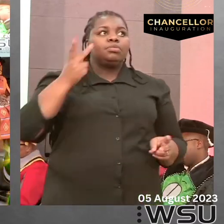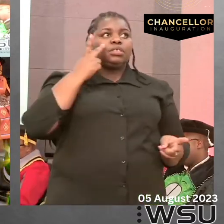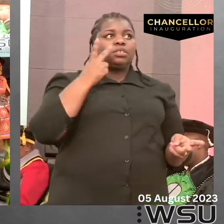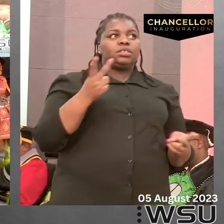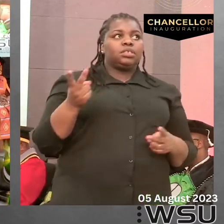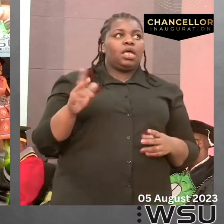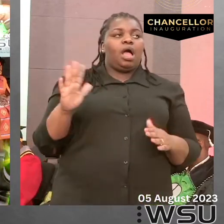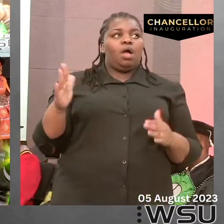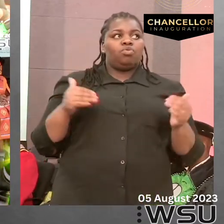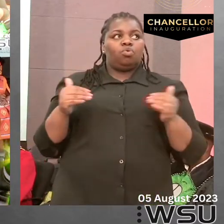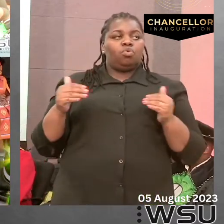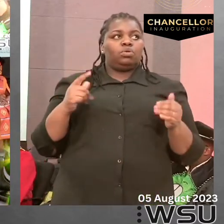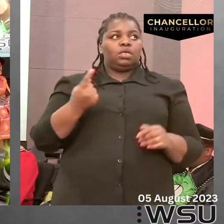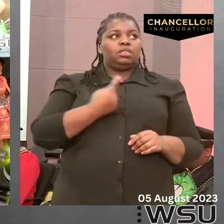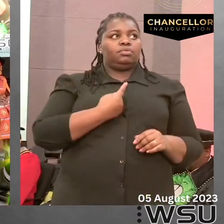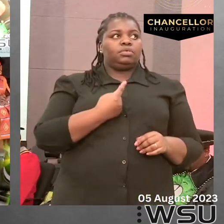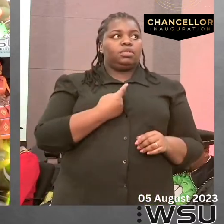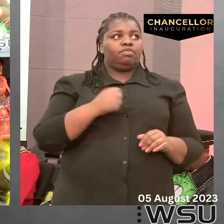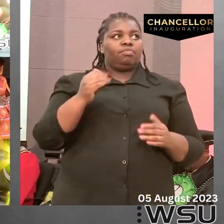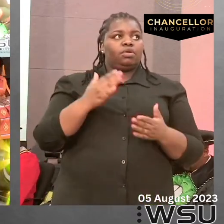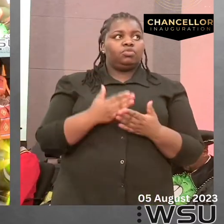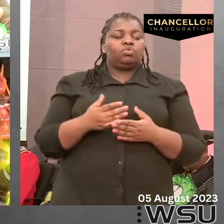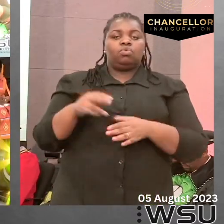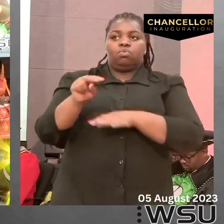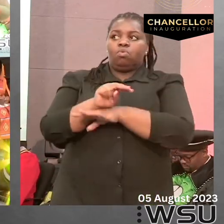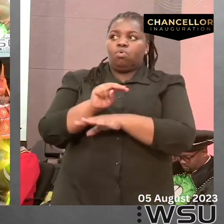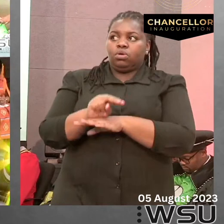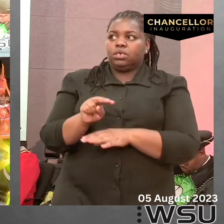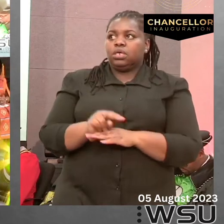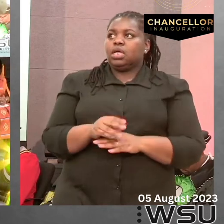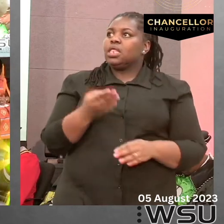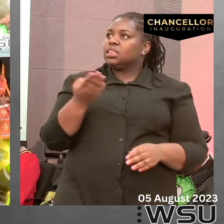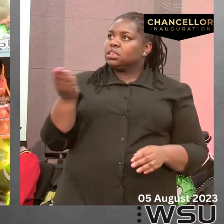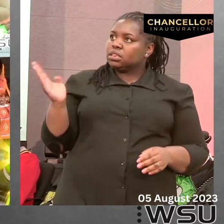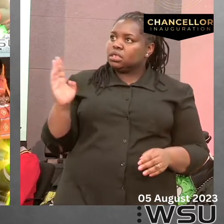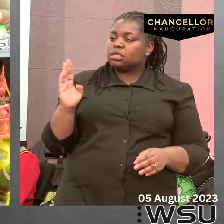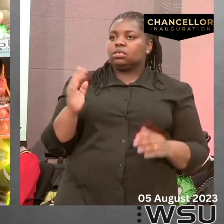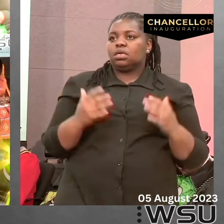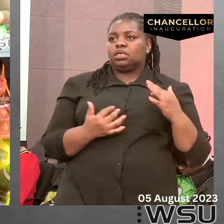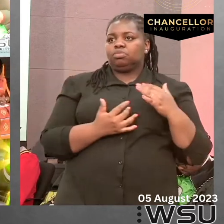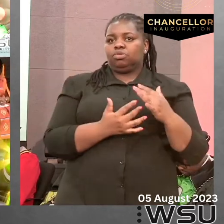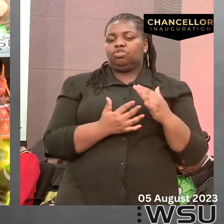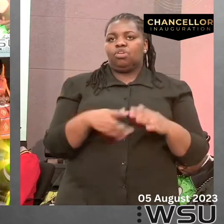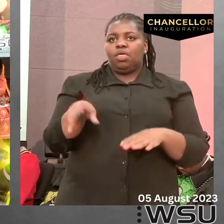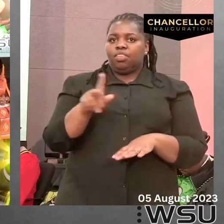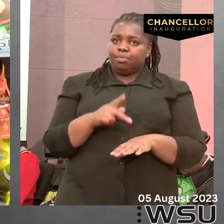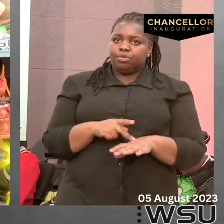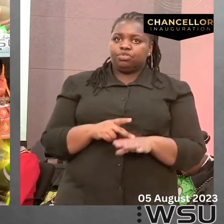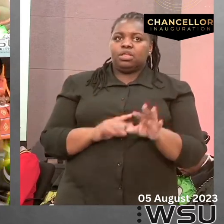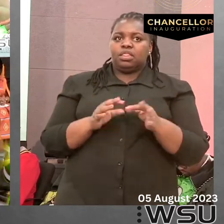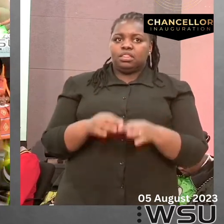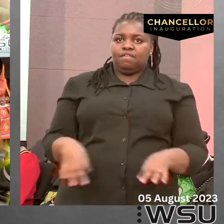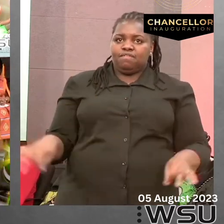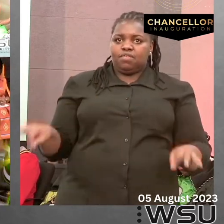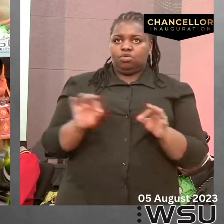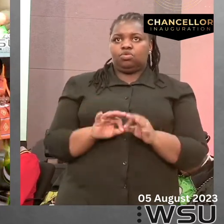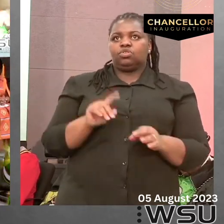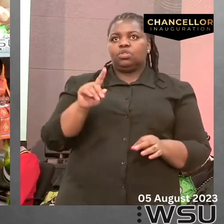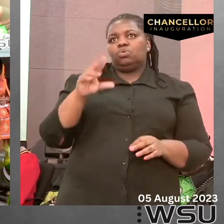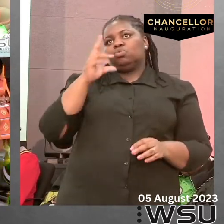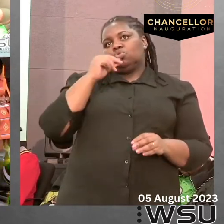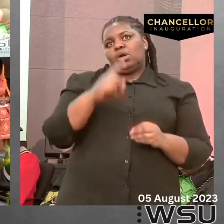conduct themselves. You must model the aspirations, the principles, the values that you talk